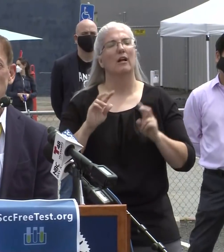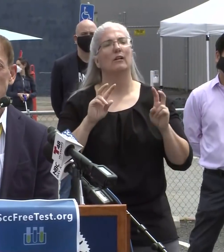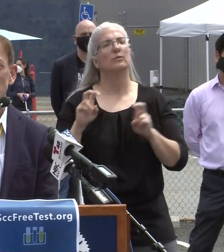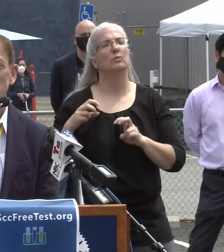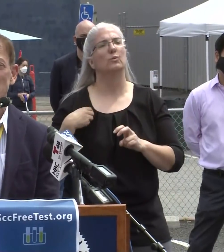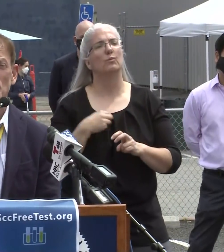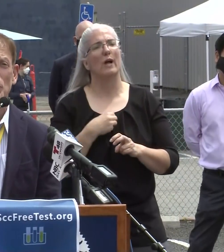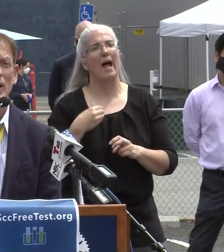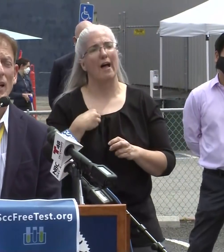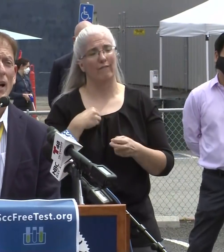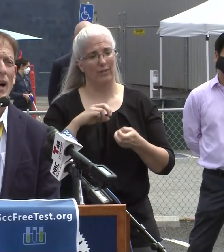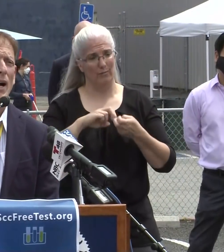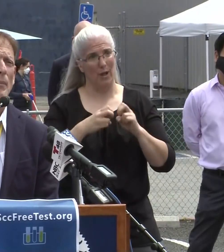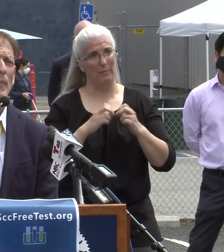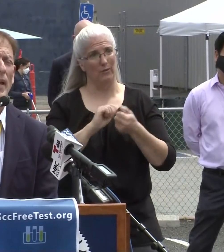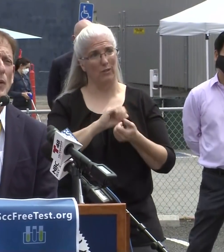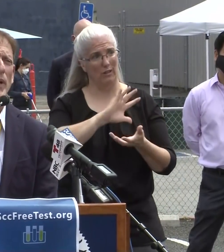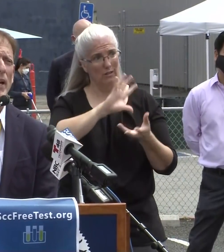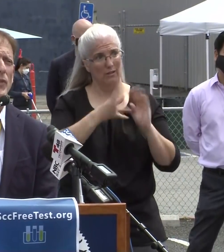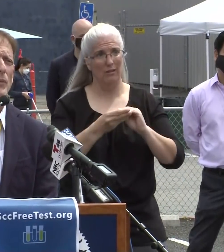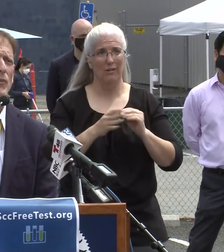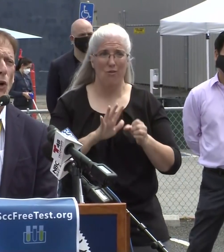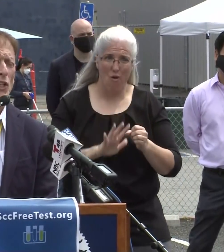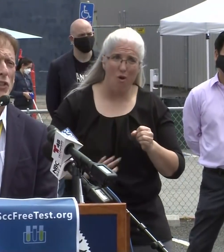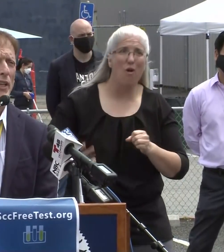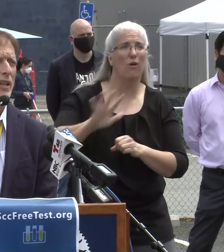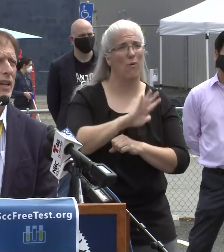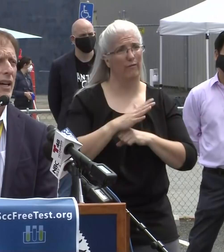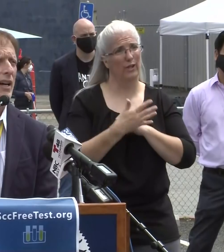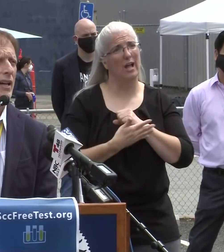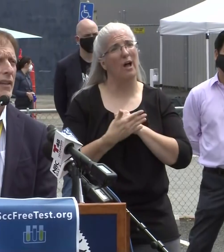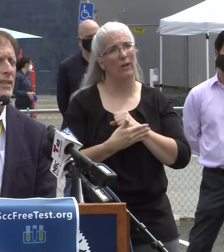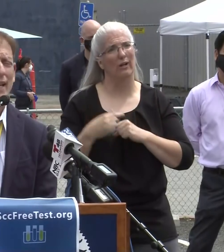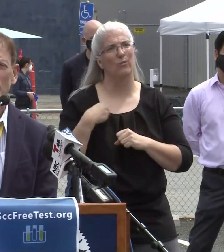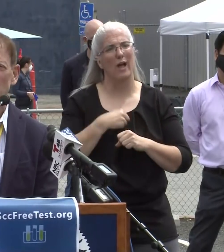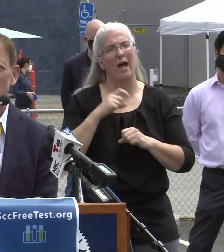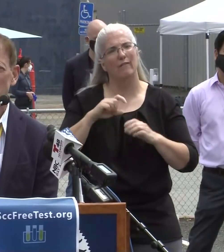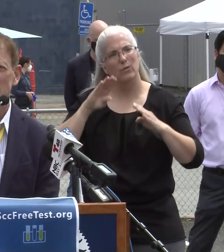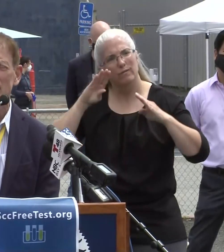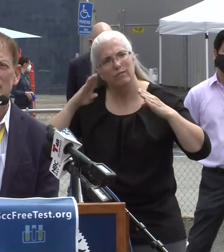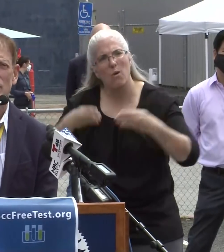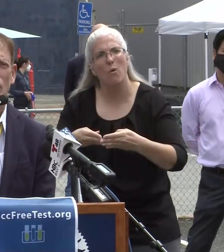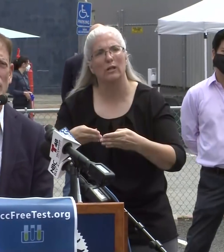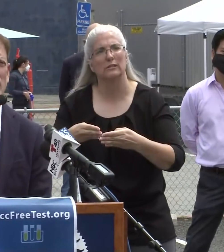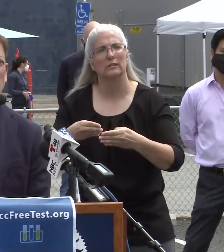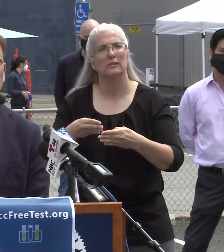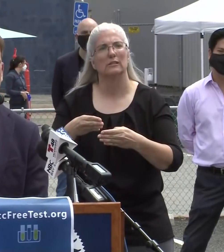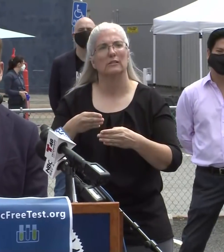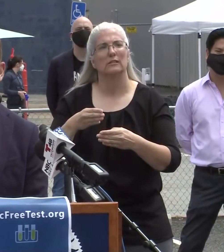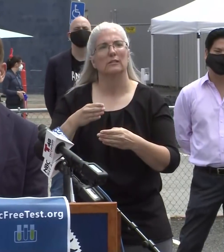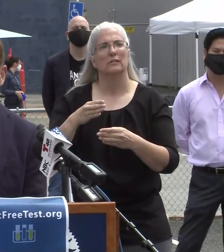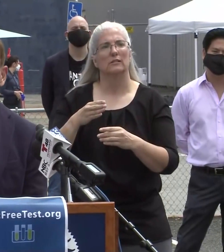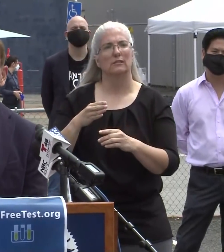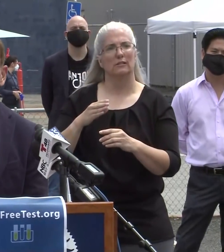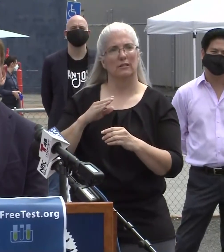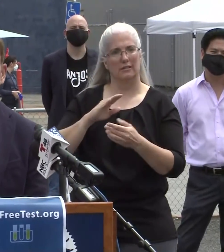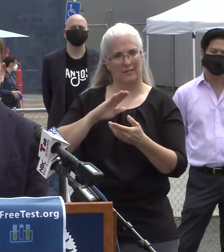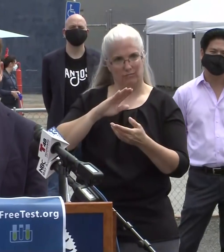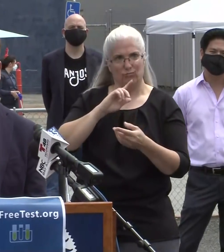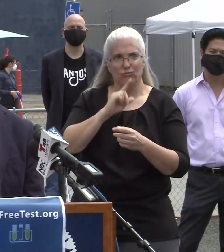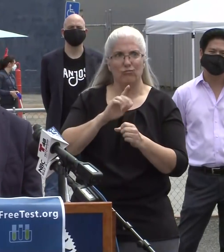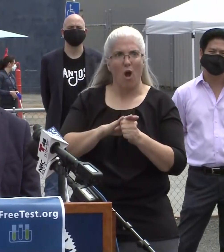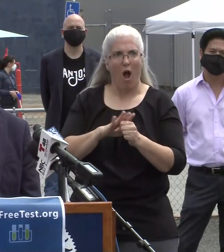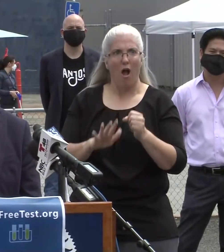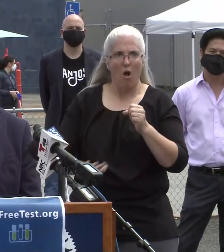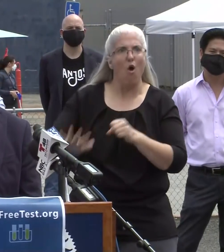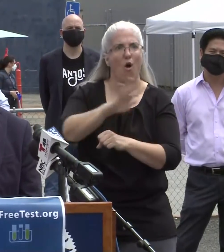county is the issue. And we have to focus on the entire county as far as getting the message out,